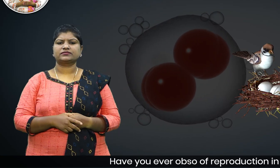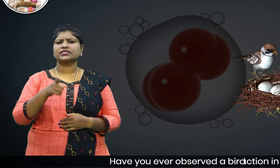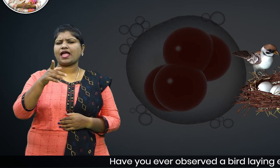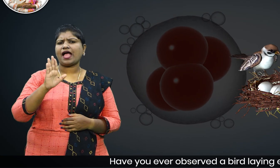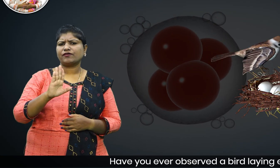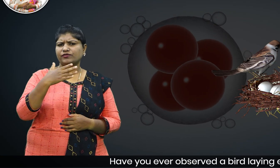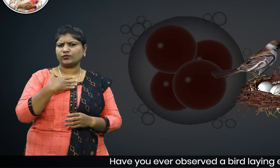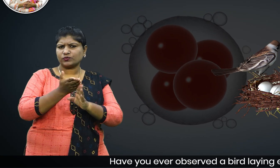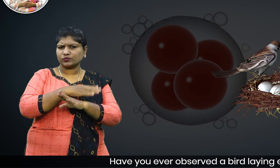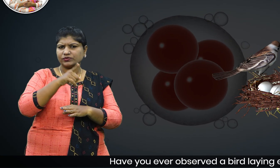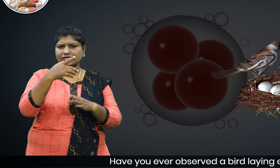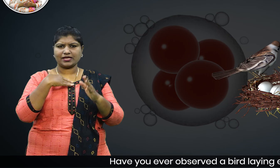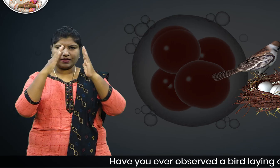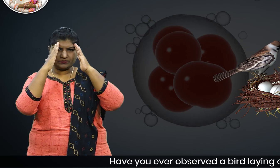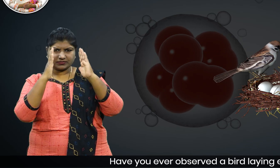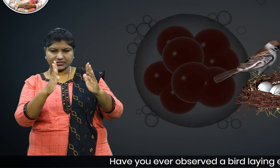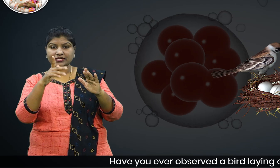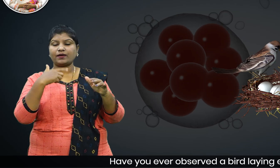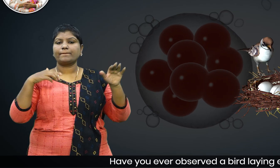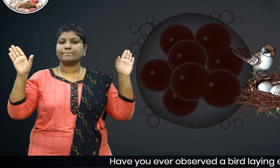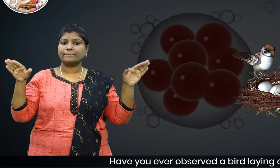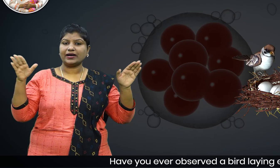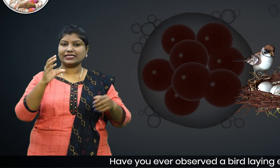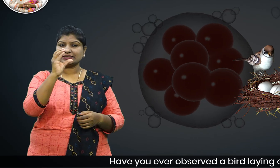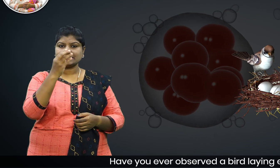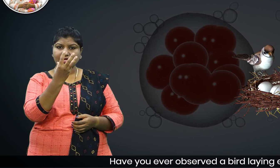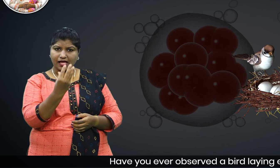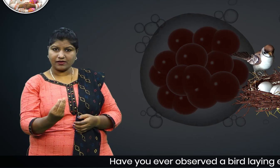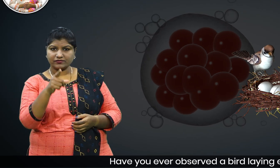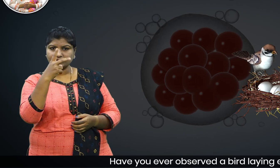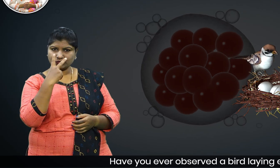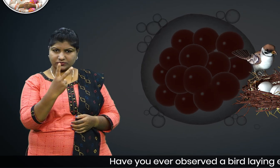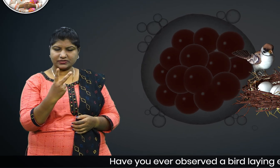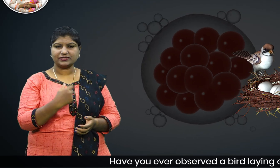Have you ever observed a bird laying egg?